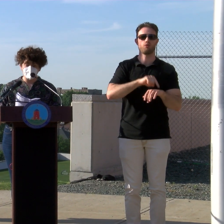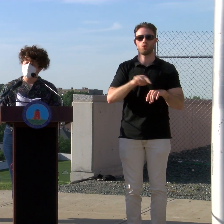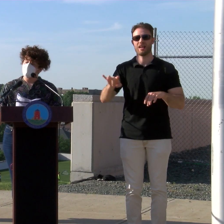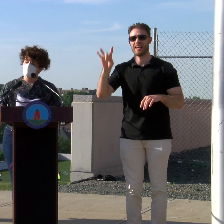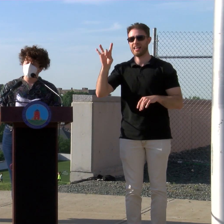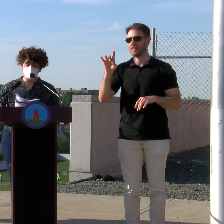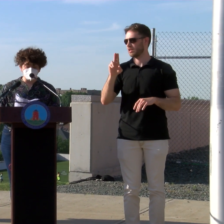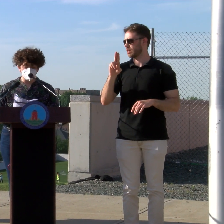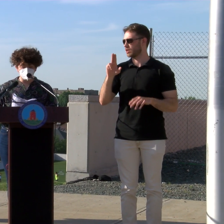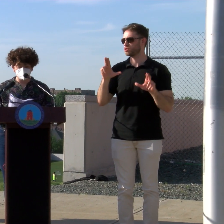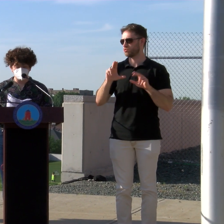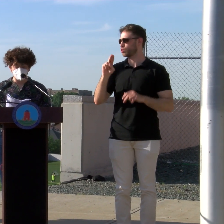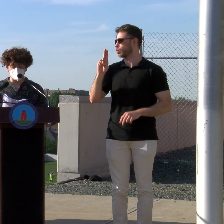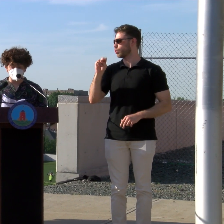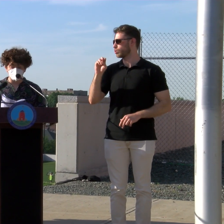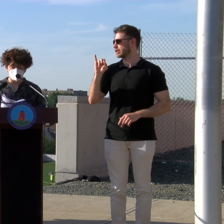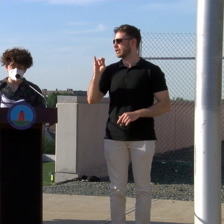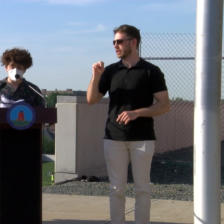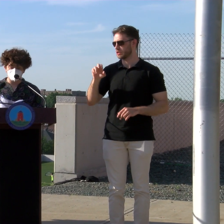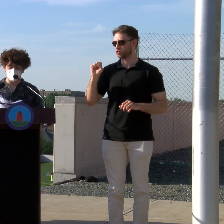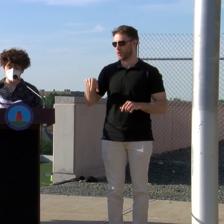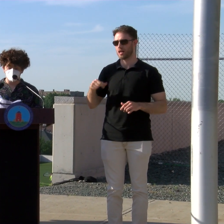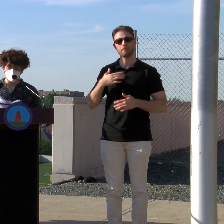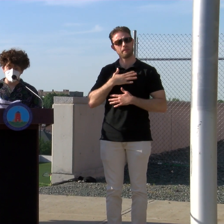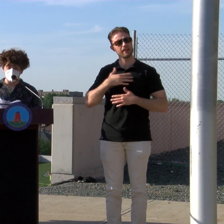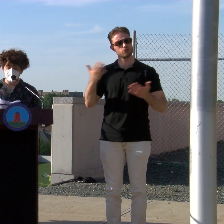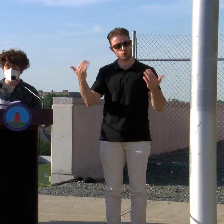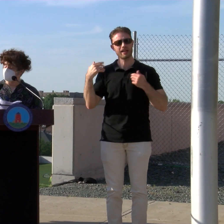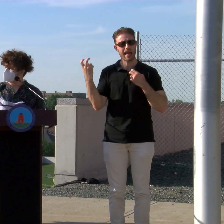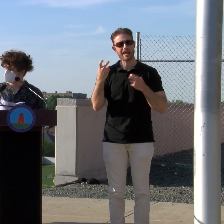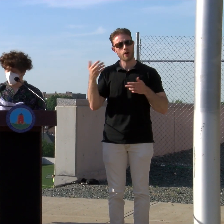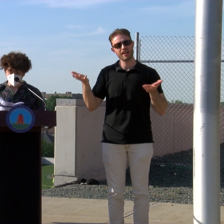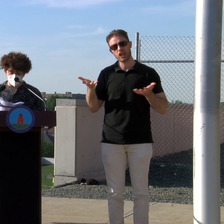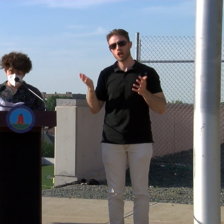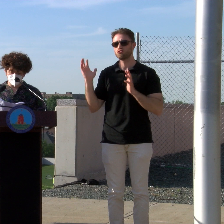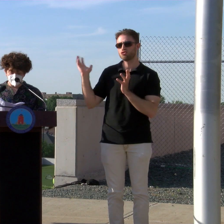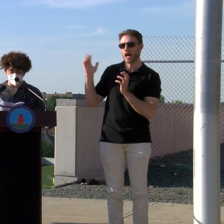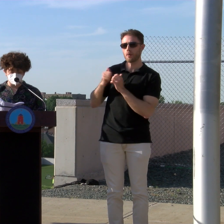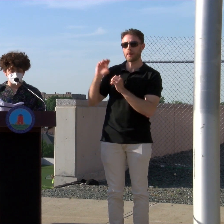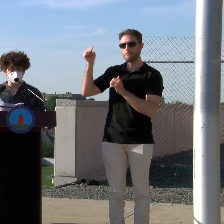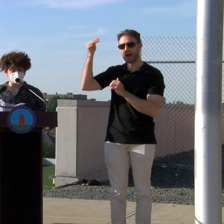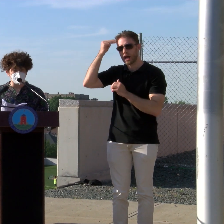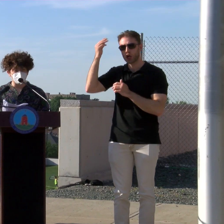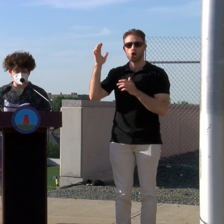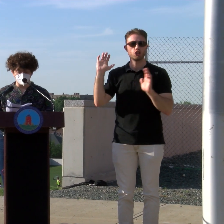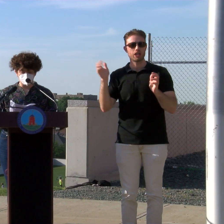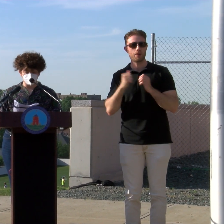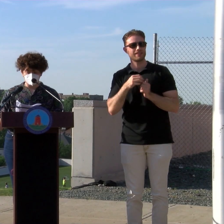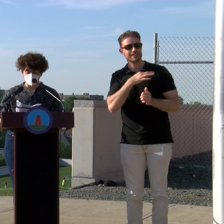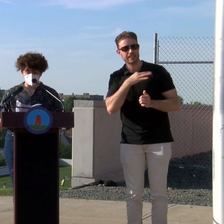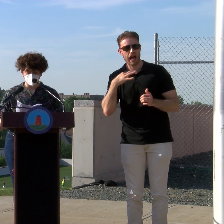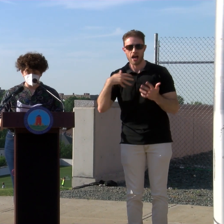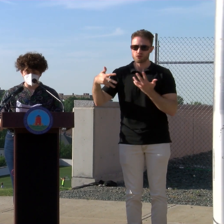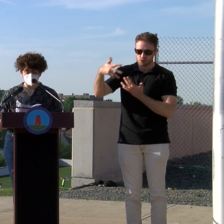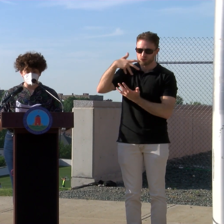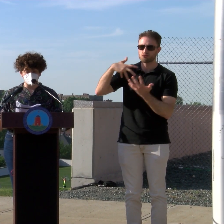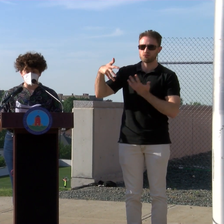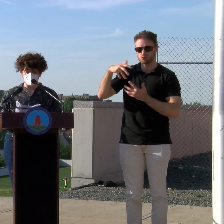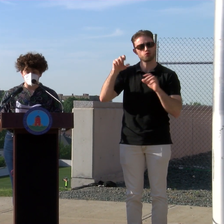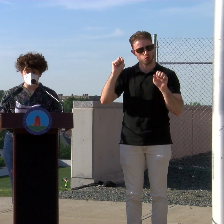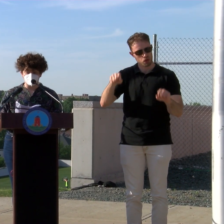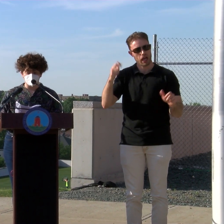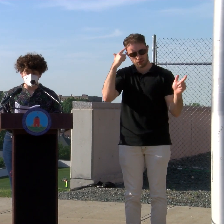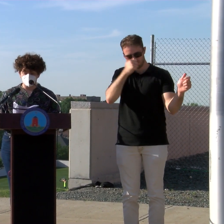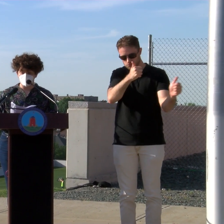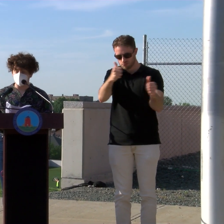Square. Please feel free to hang out with us here for a little bit, chat with the mayor, our city staff, and get to know each other. Share a bit